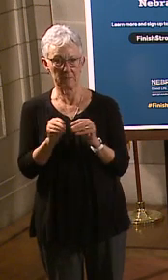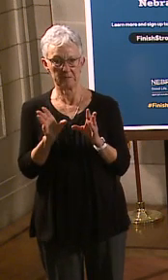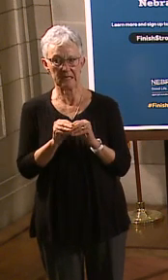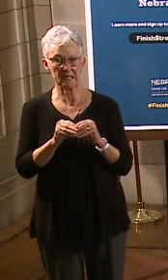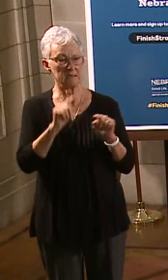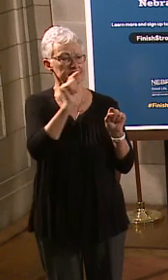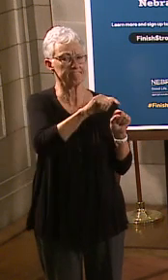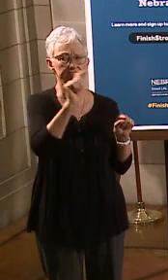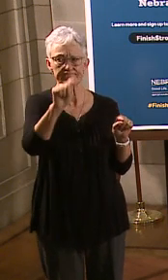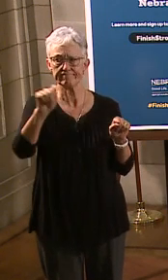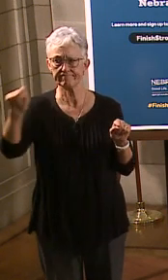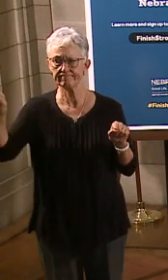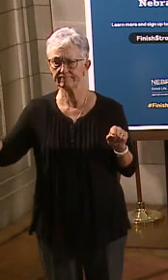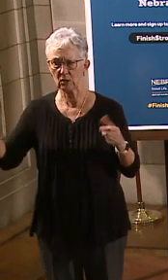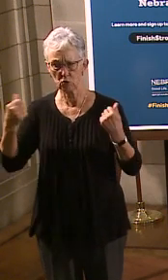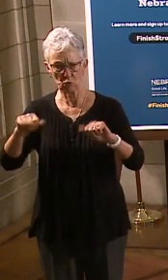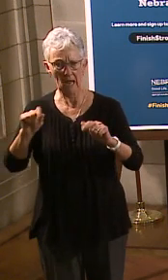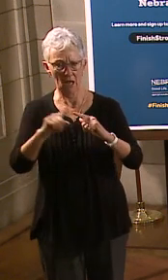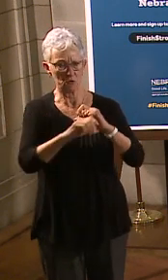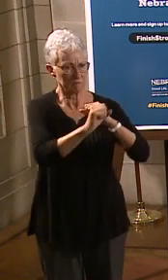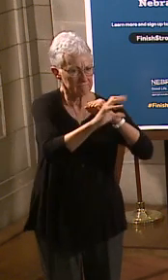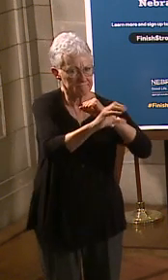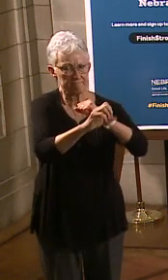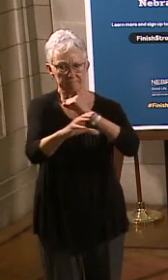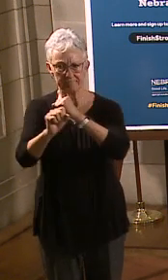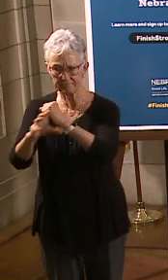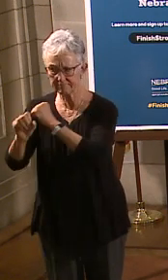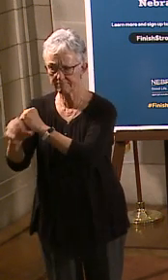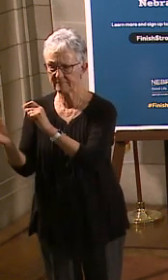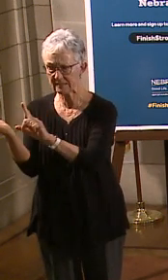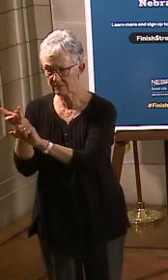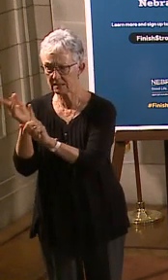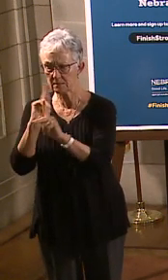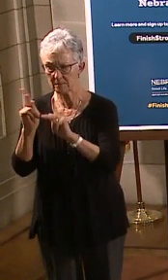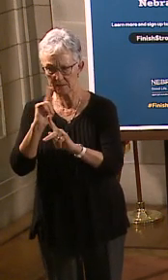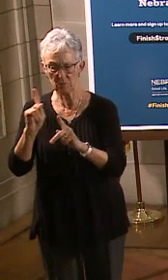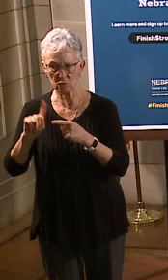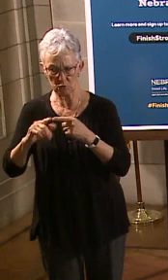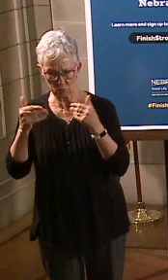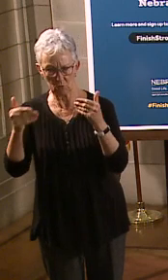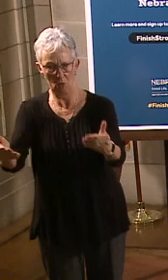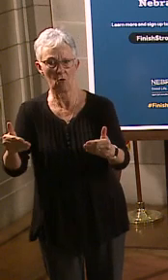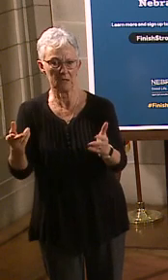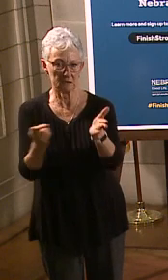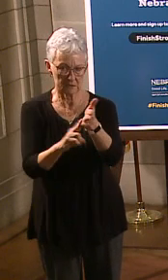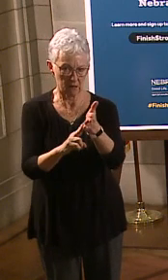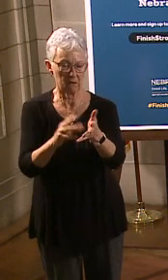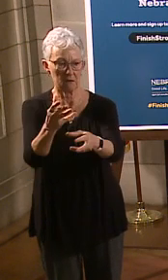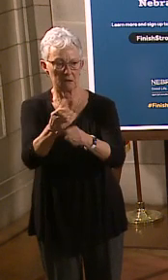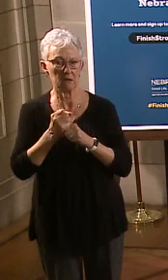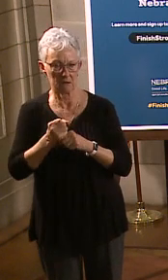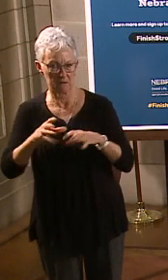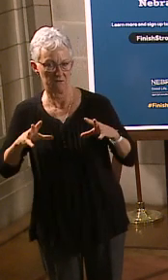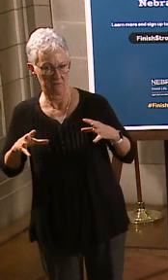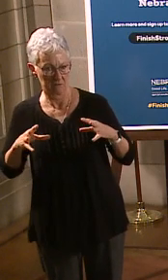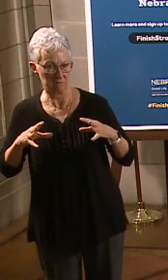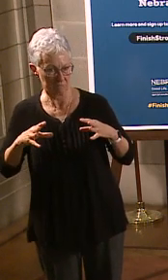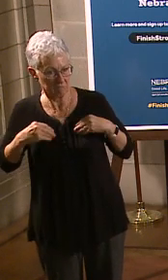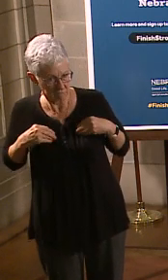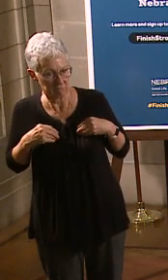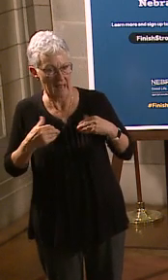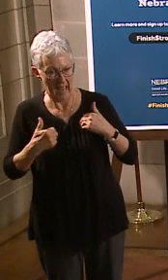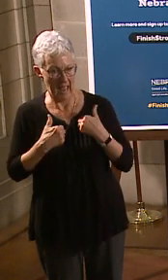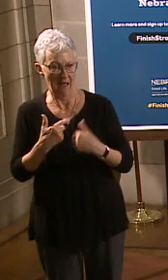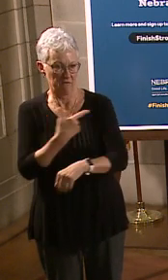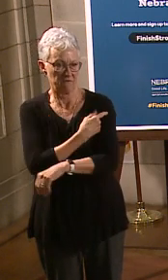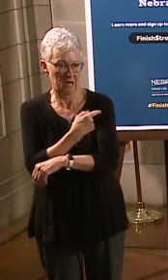Now campaign is also focusing on this, but we want to make sure that everybody understands their opportunity to get the vaccine and to ask